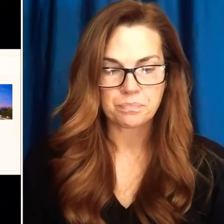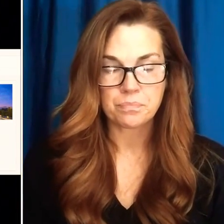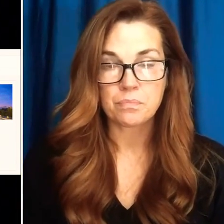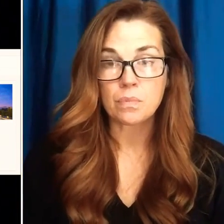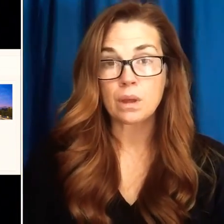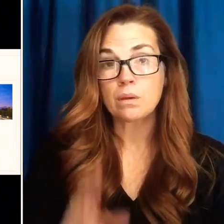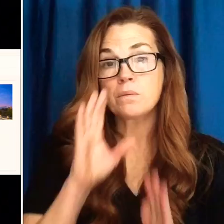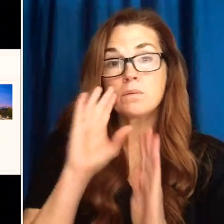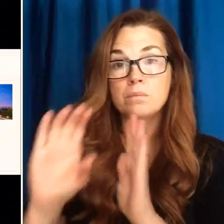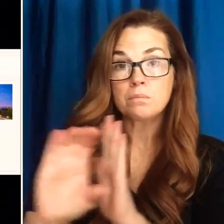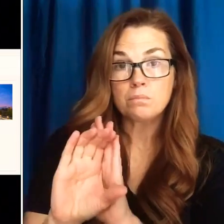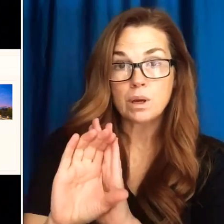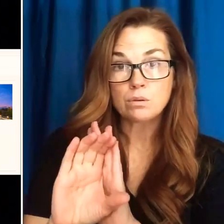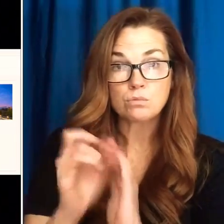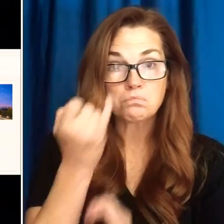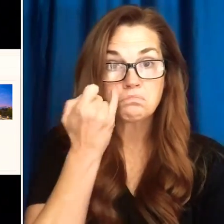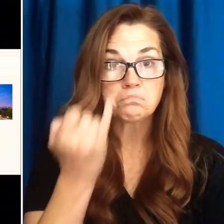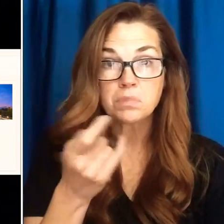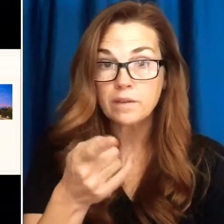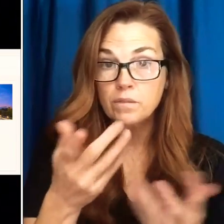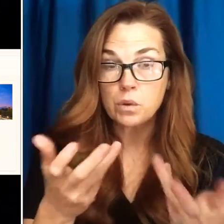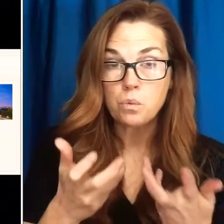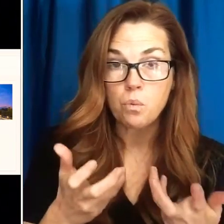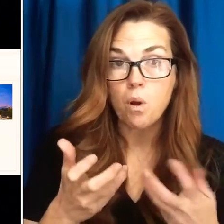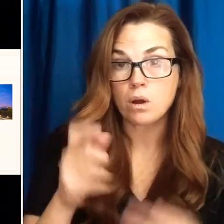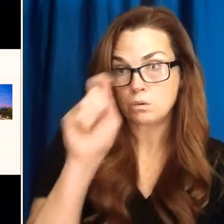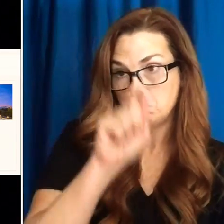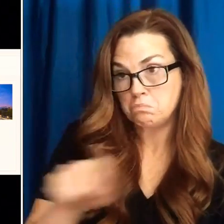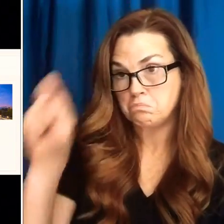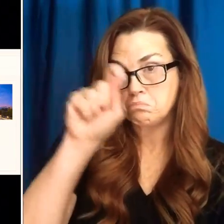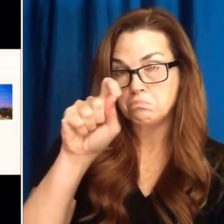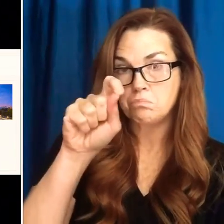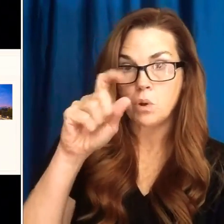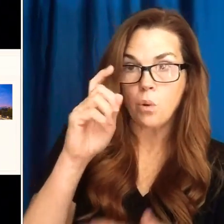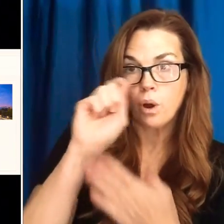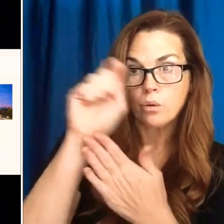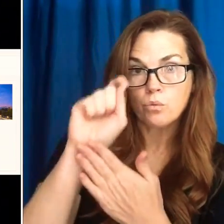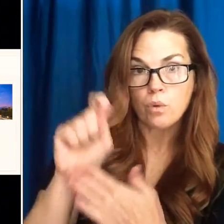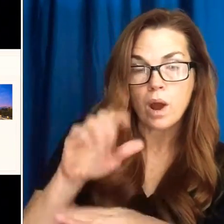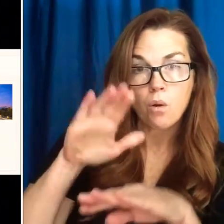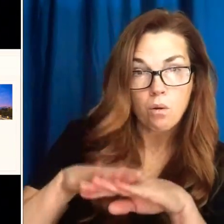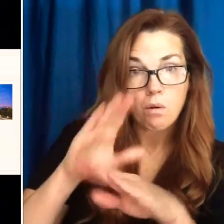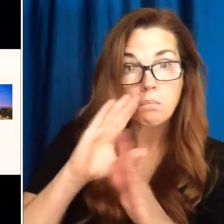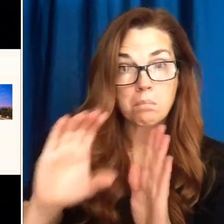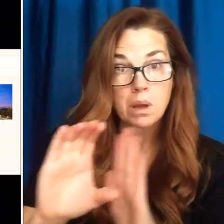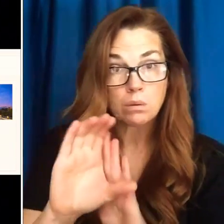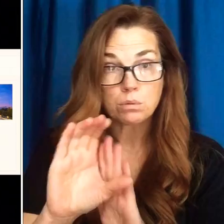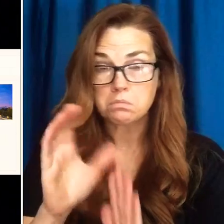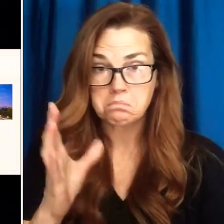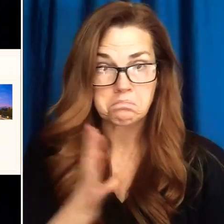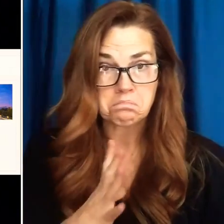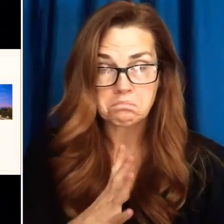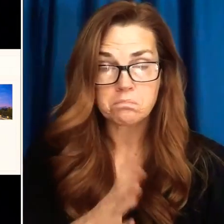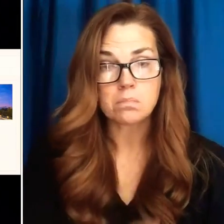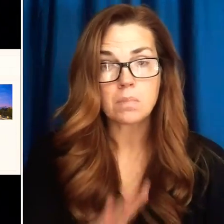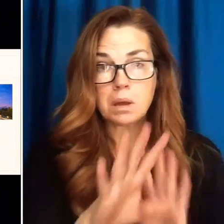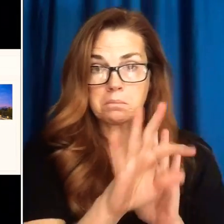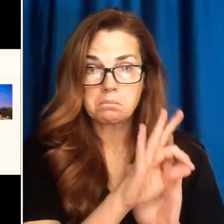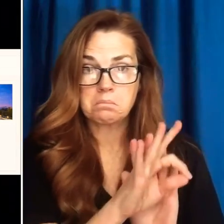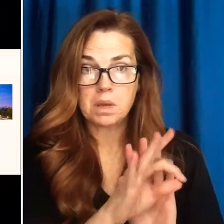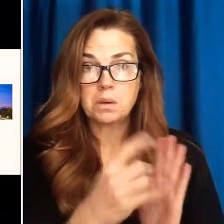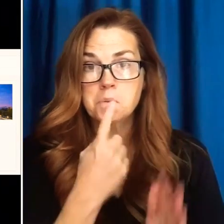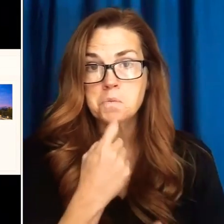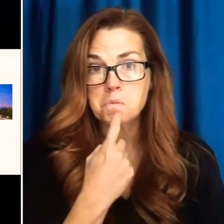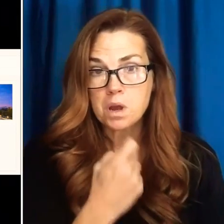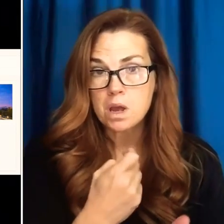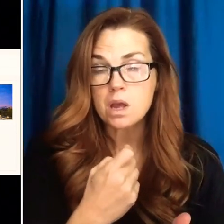itself. So if I wanted to use, let's say, the pen, and I wanted to do it in red, I can write on